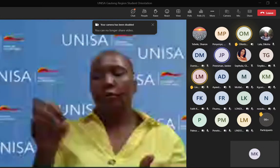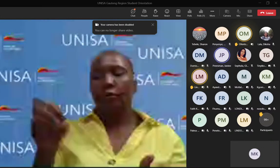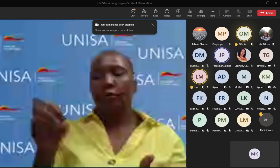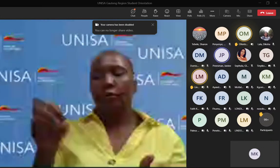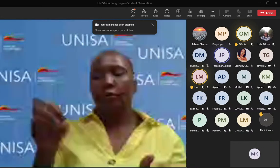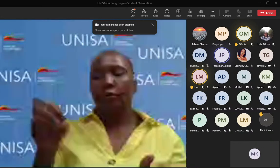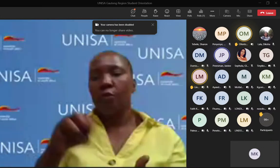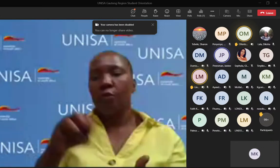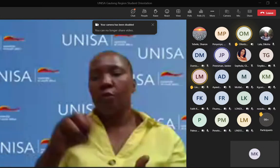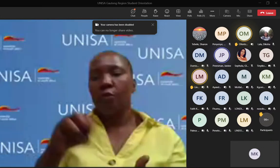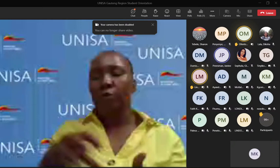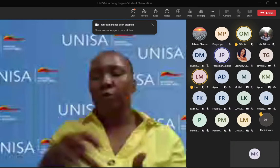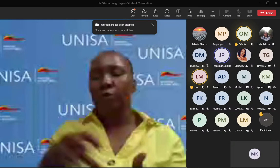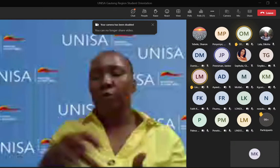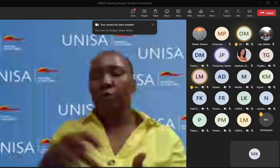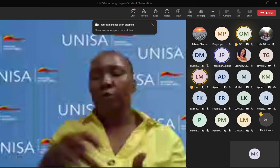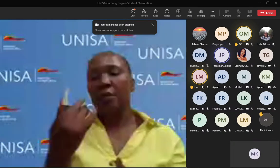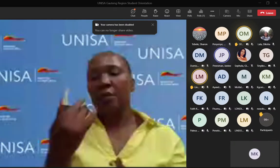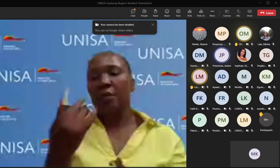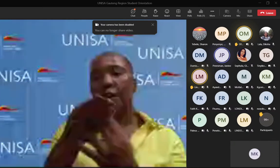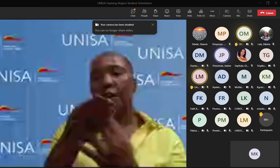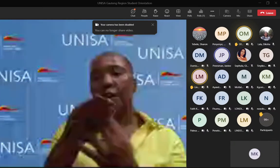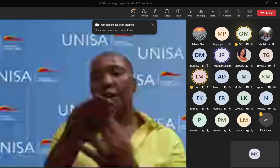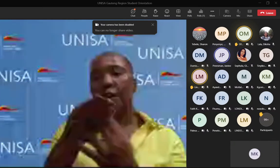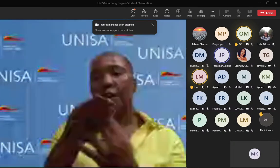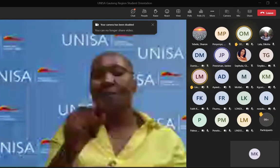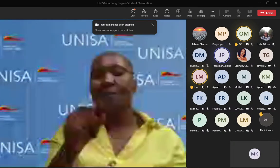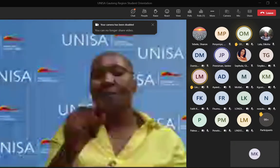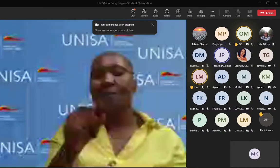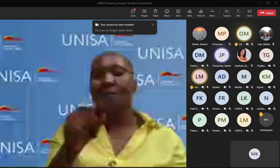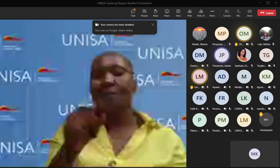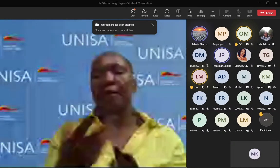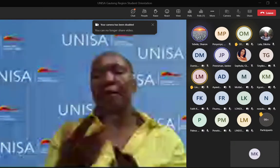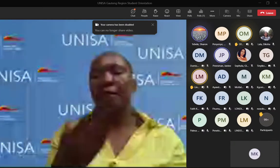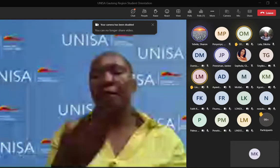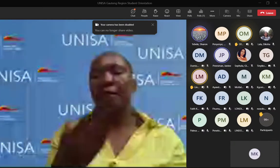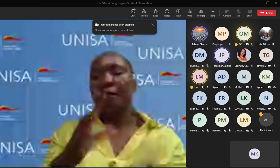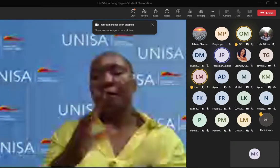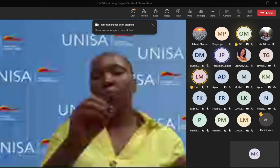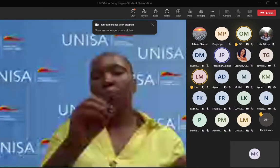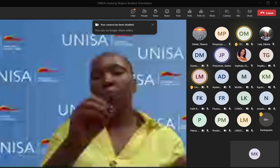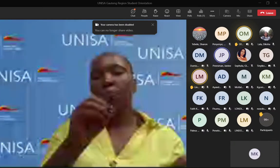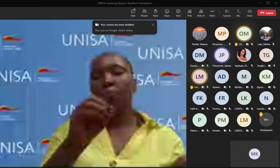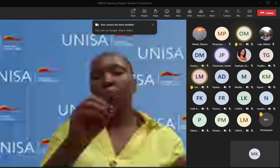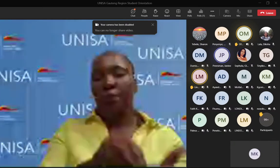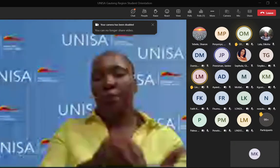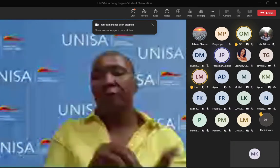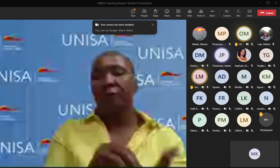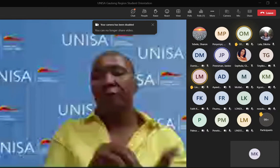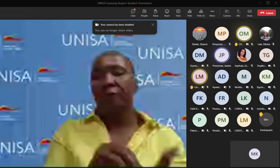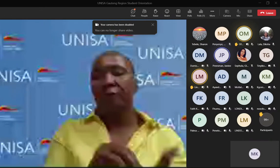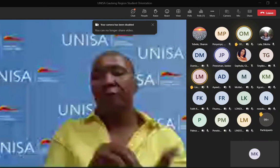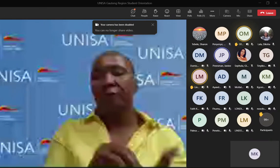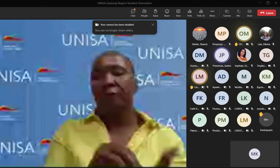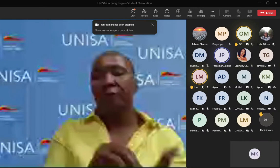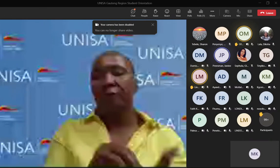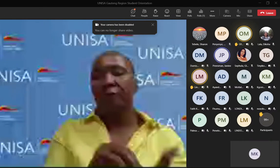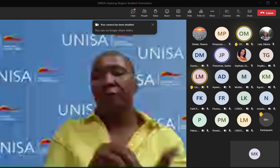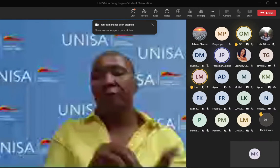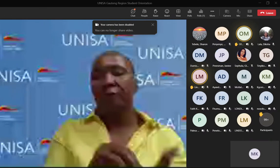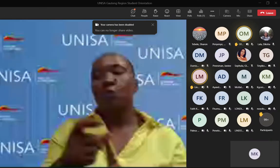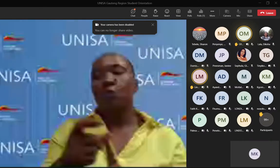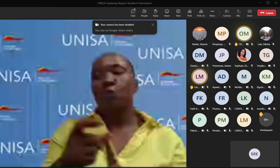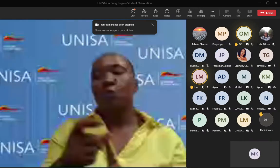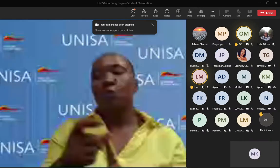appointment with the um accurate facilitator to help her so yes if she's if she she there is a way of catching up